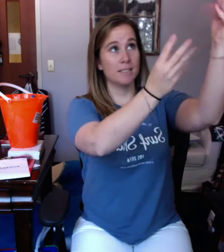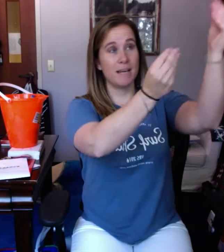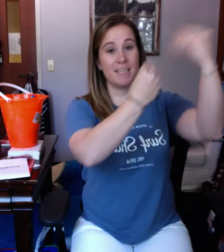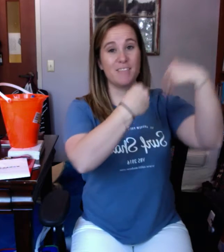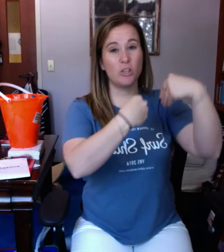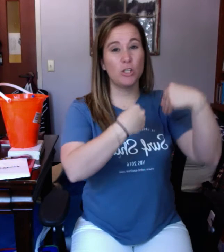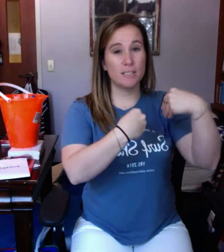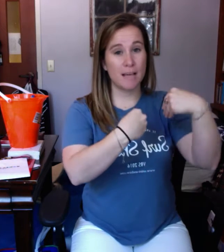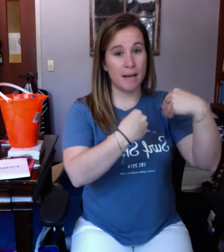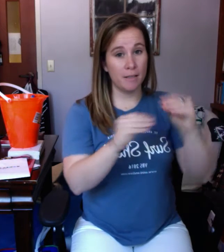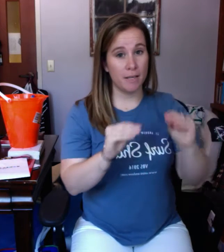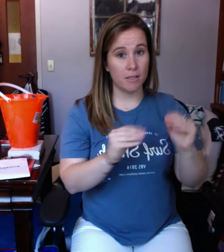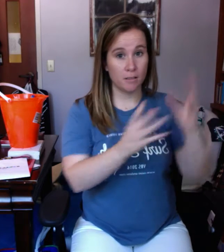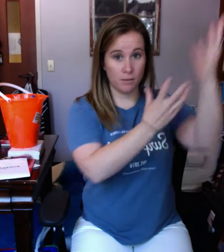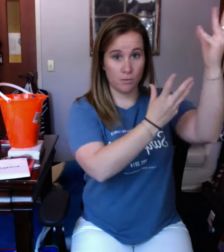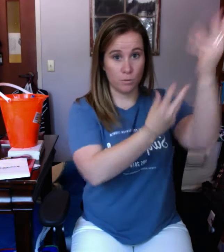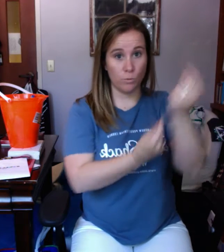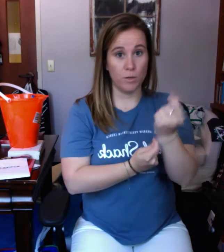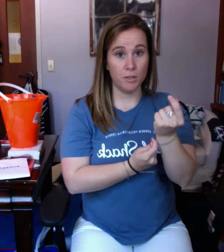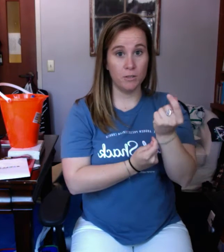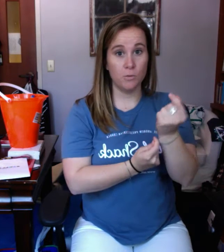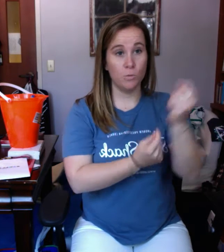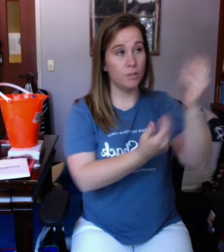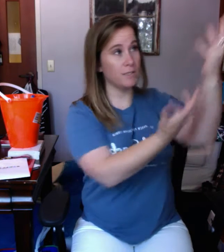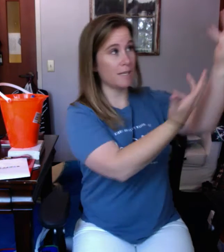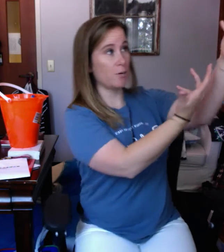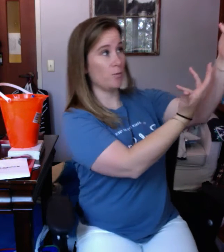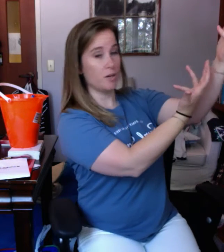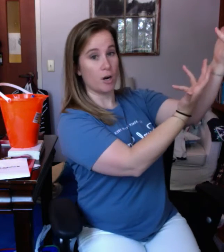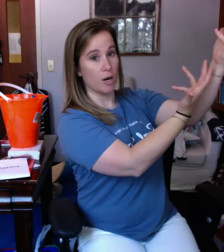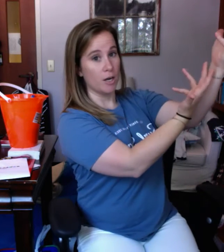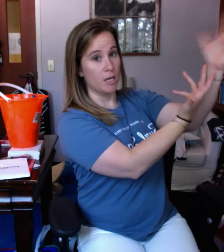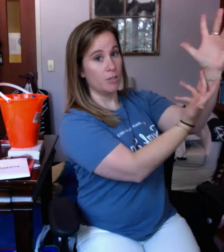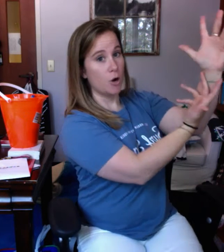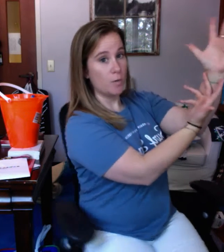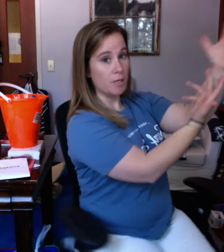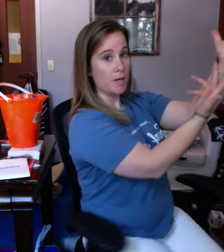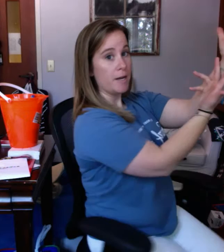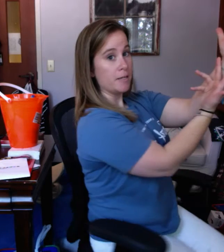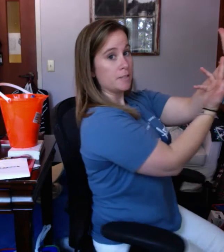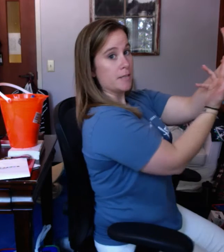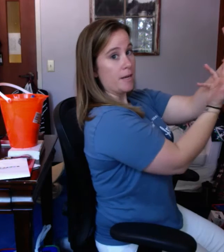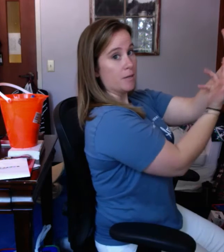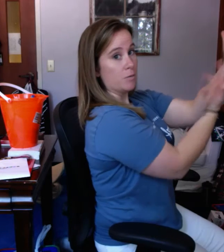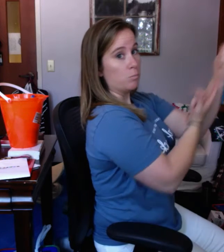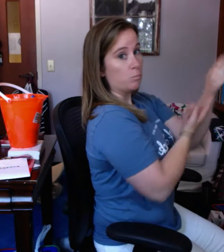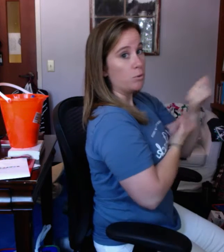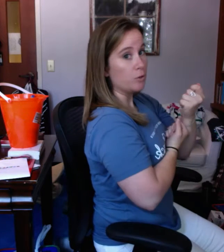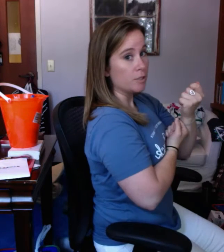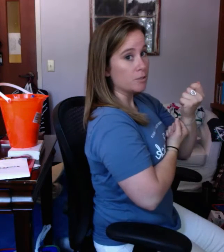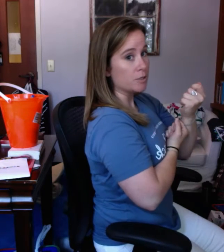give. It looks kind of like will. Will is like we are opening our hands and pulling it to